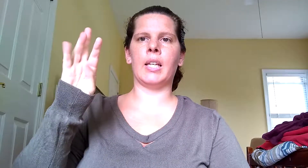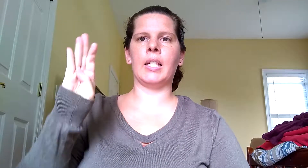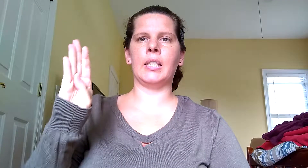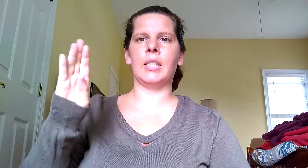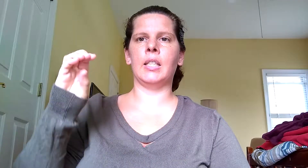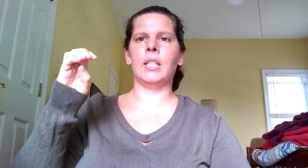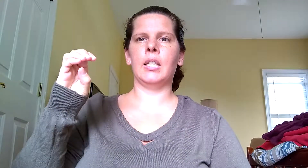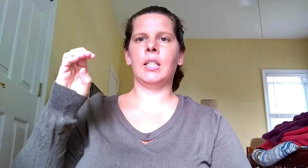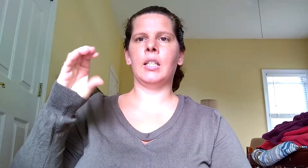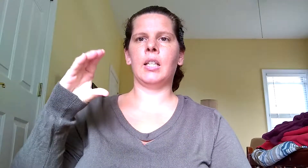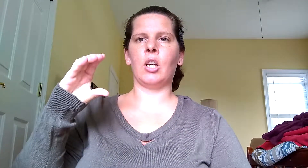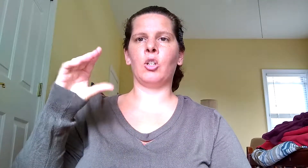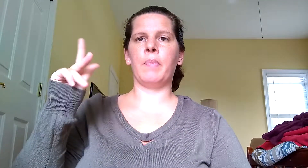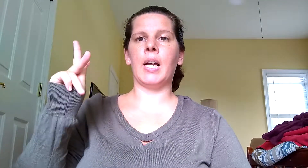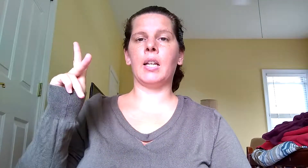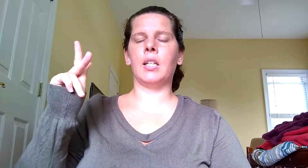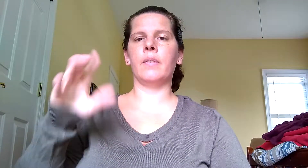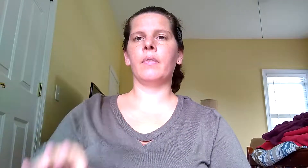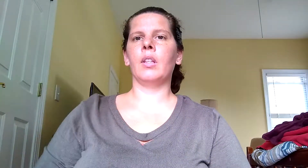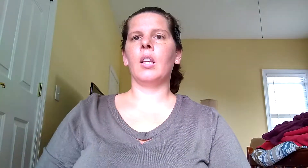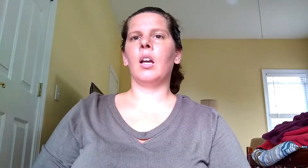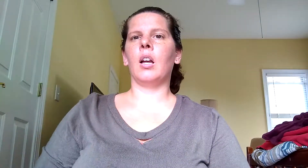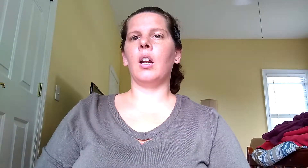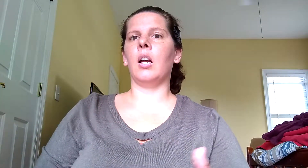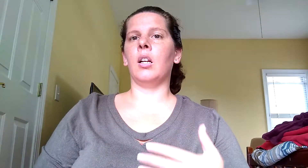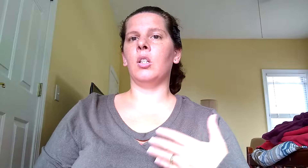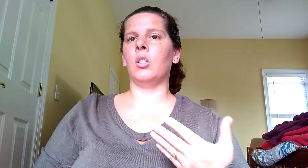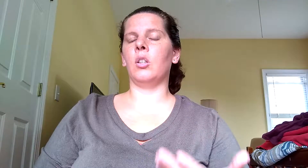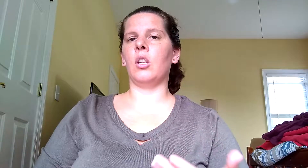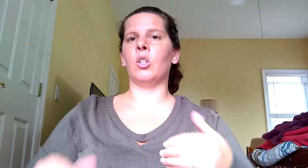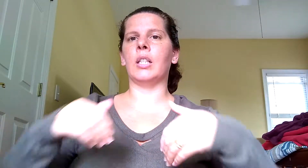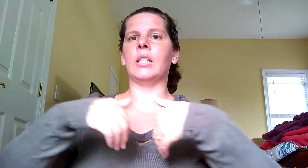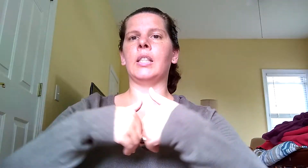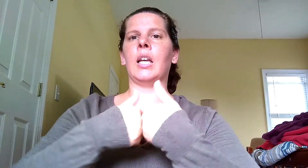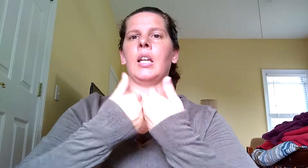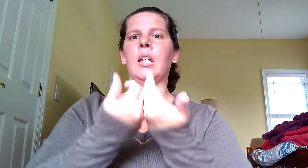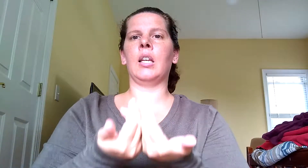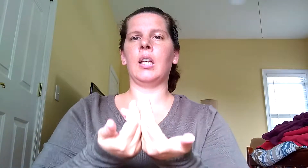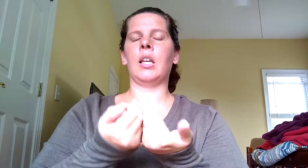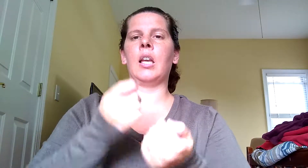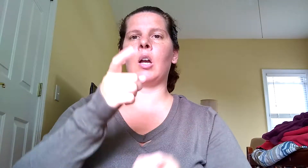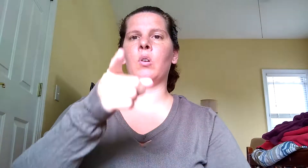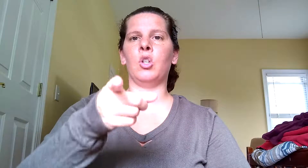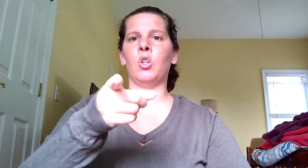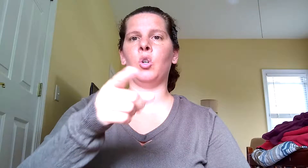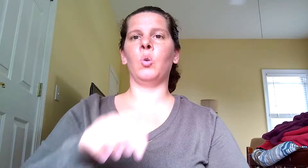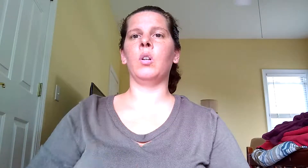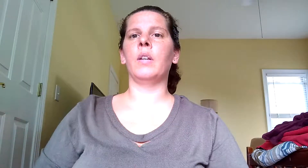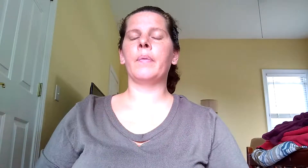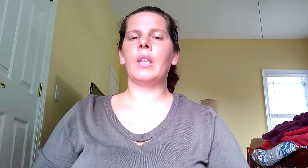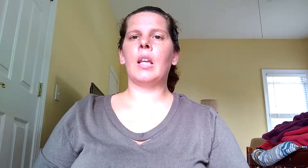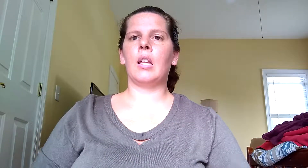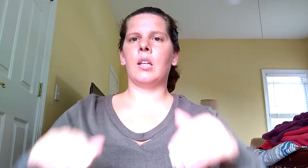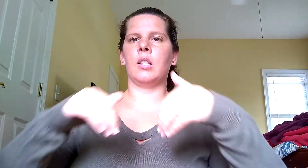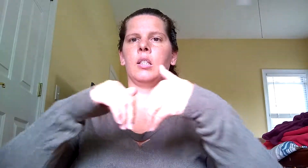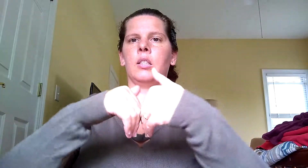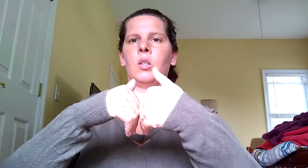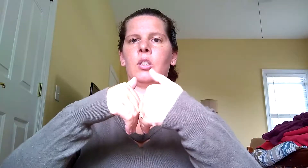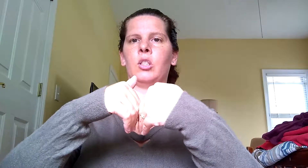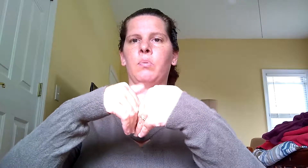case, Dr. Beck. Then you can say, how are you? So it's just putting